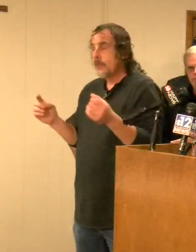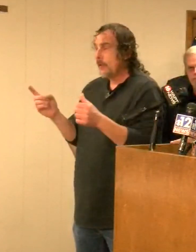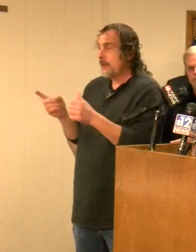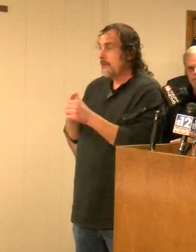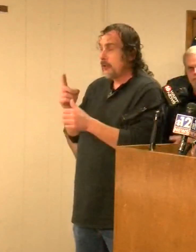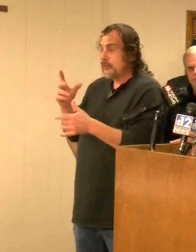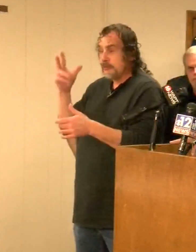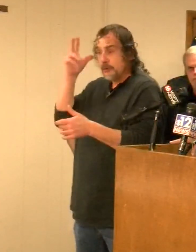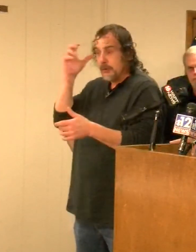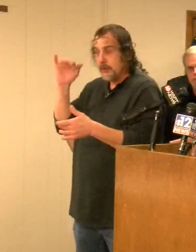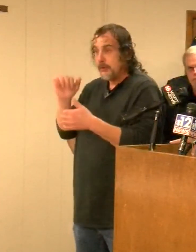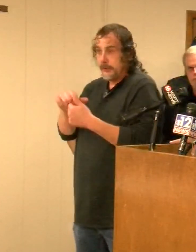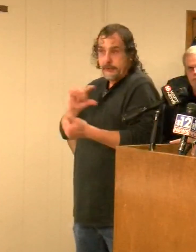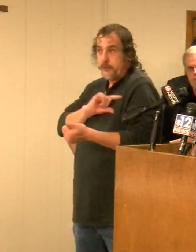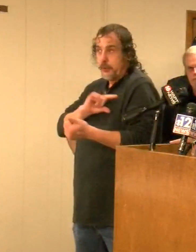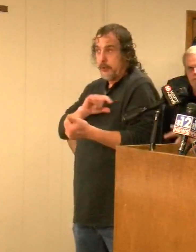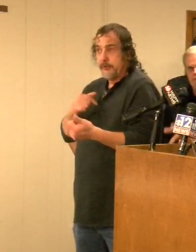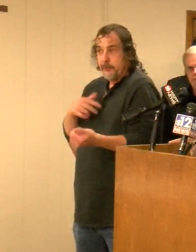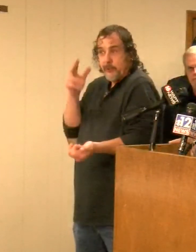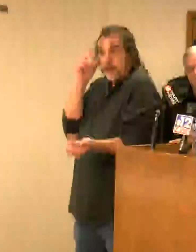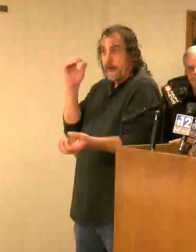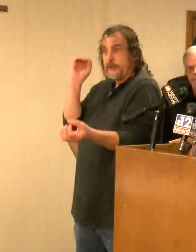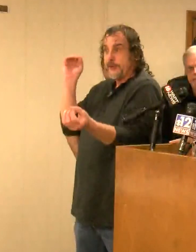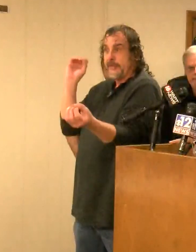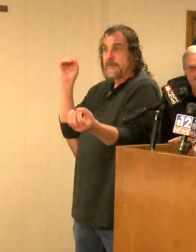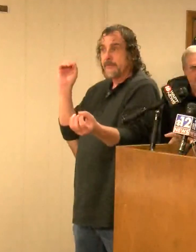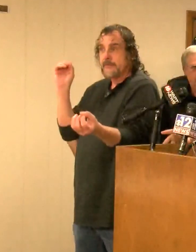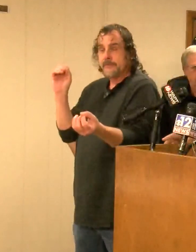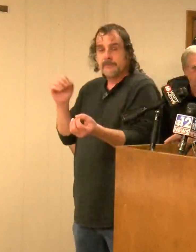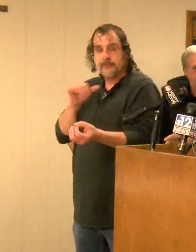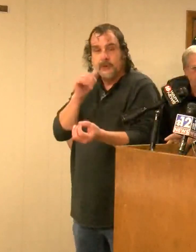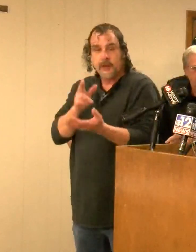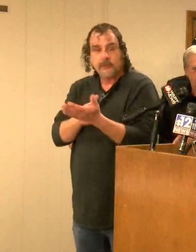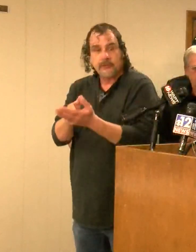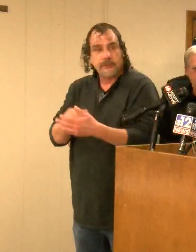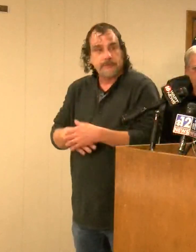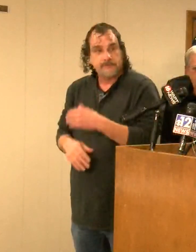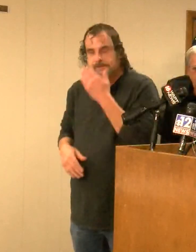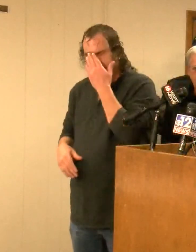would have heard of that, it was is the police. So we hadn't heard that. So, Central.